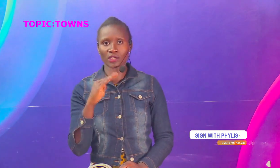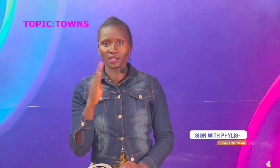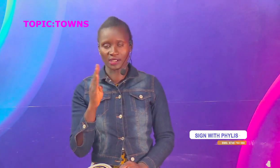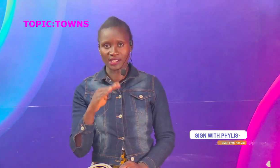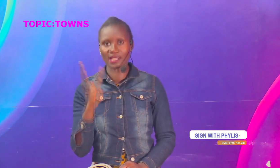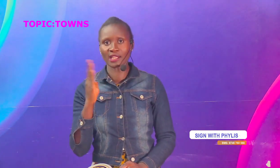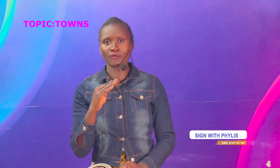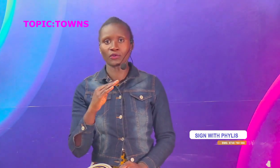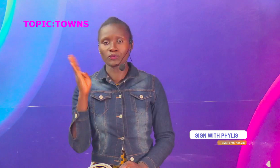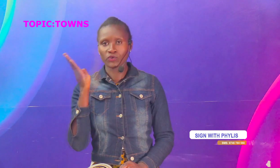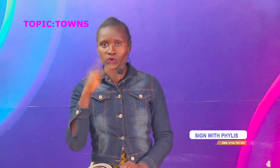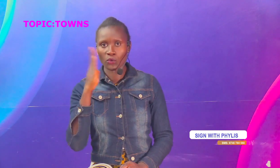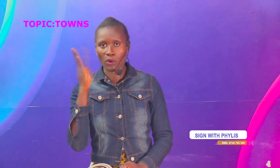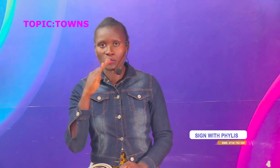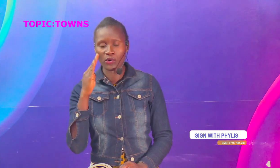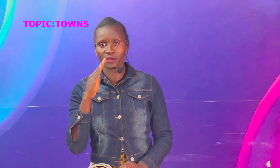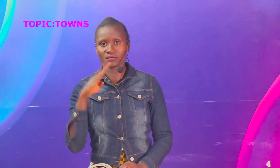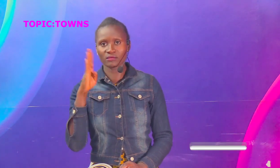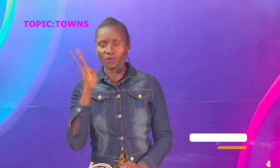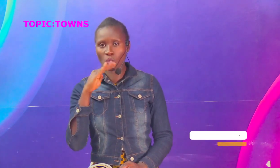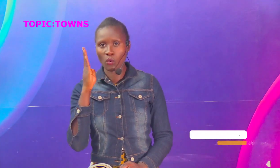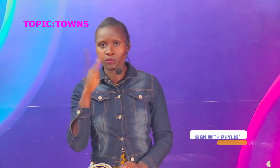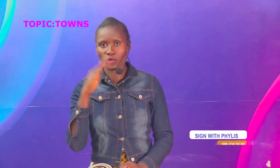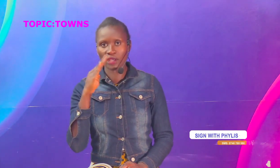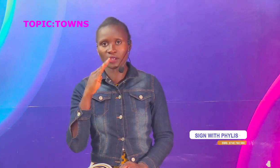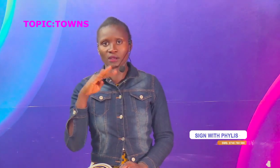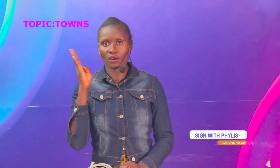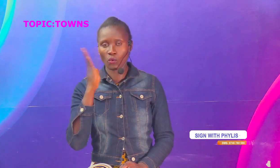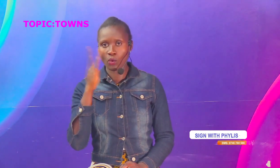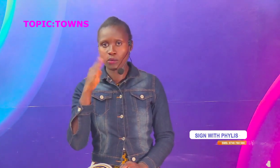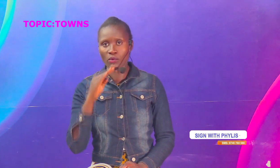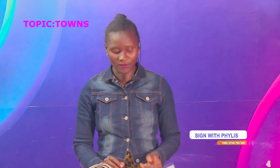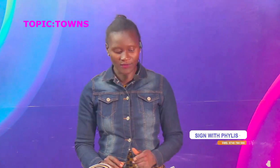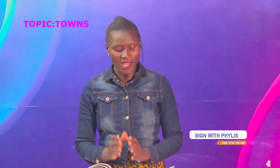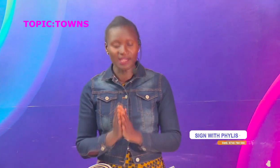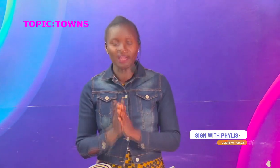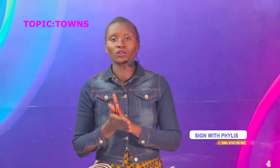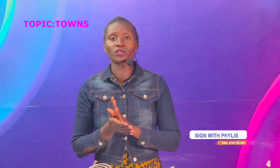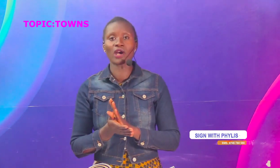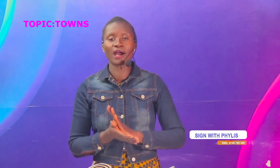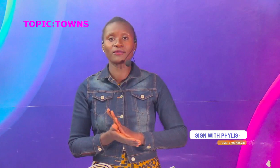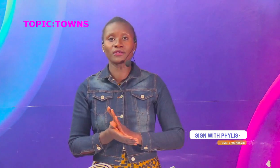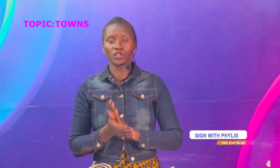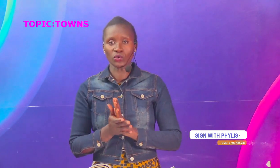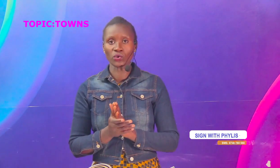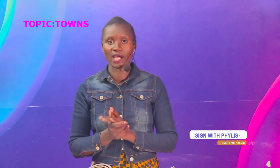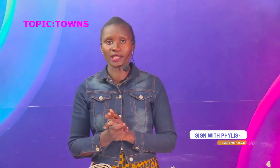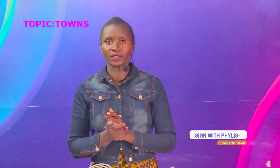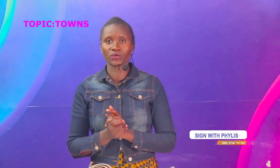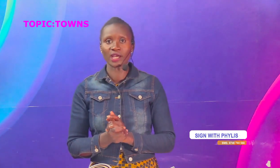sign came from. So Webuye. Webuye. Webuye. And then also have Turkana. Turkana town. How